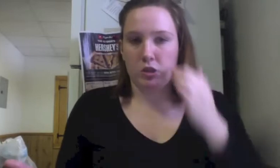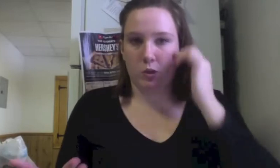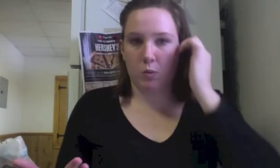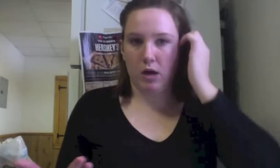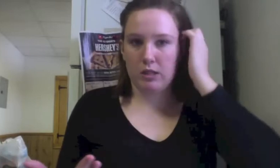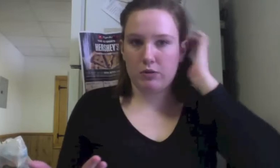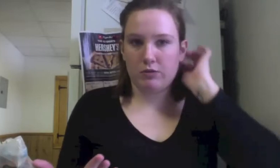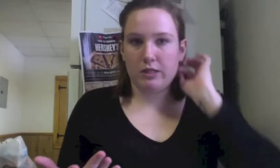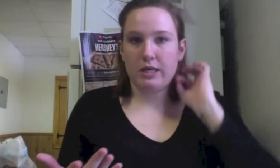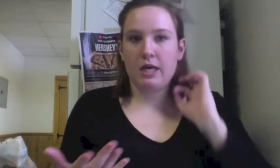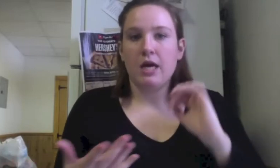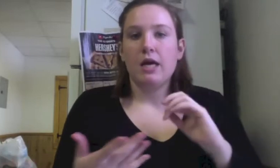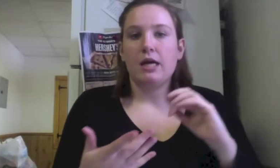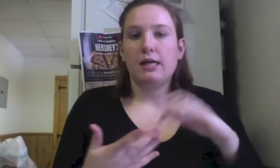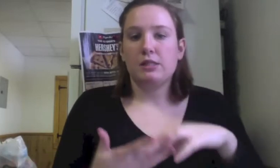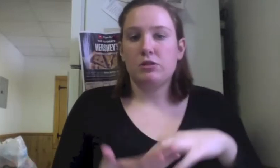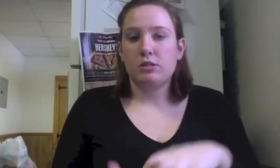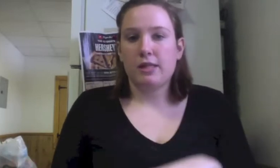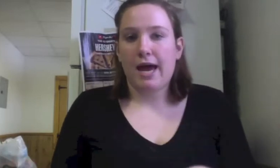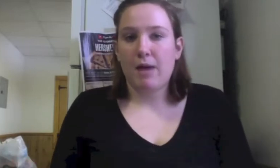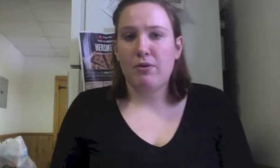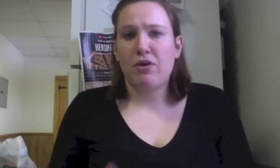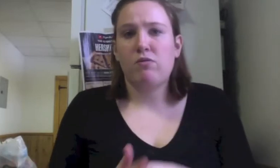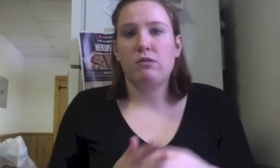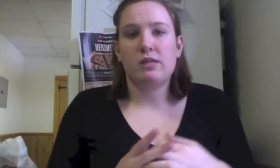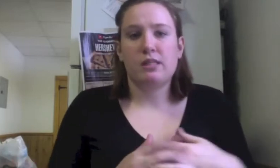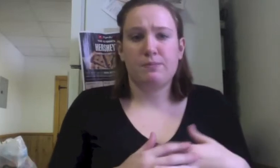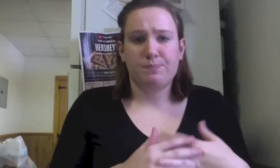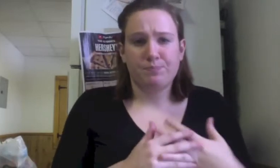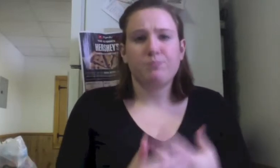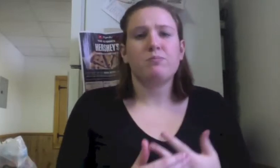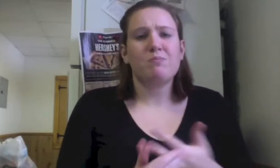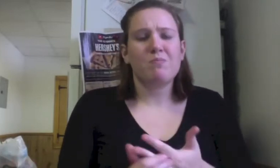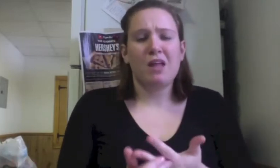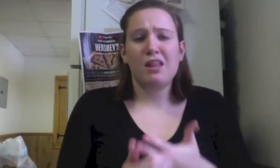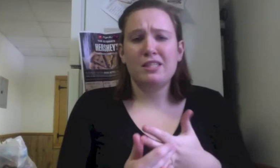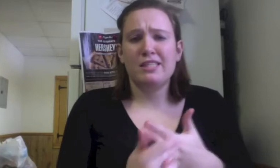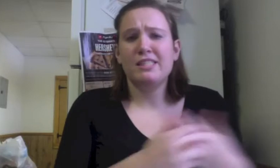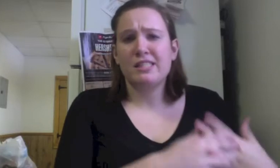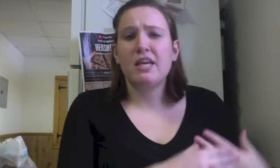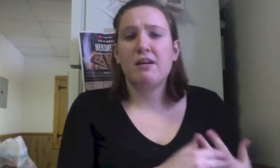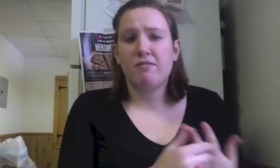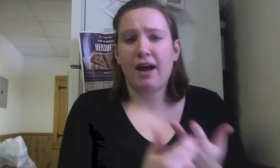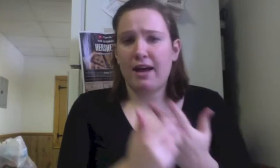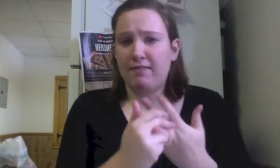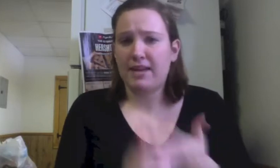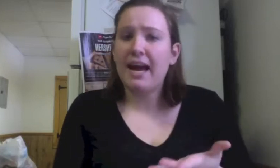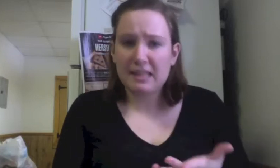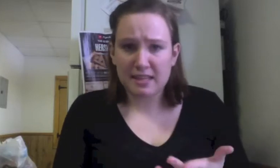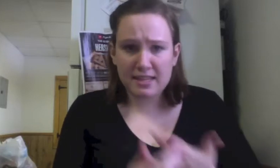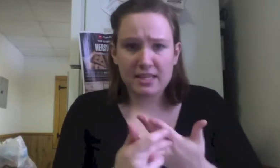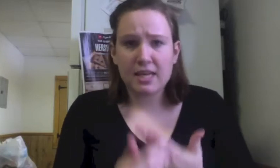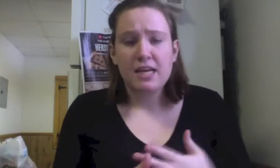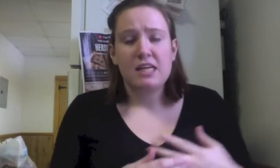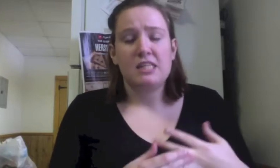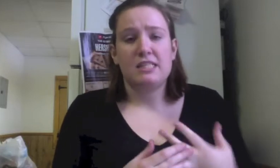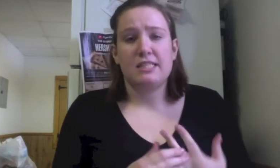want to really get students in the habit of using, this is 5/10. This